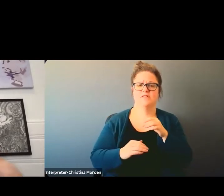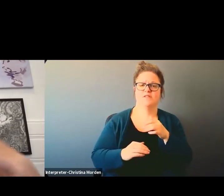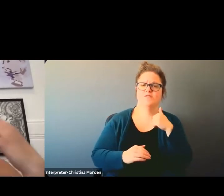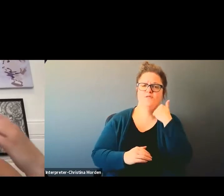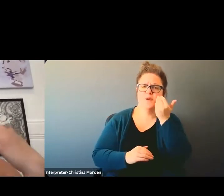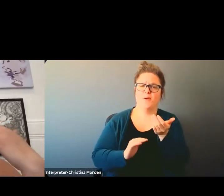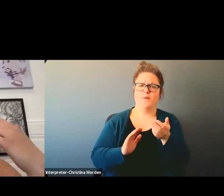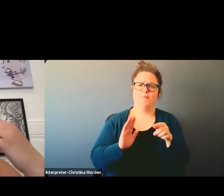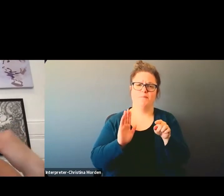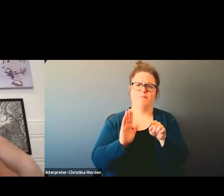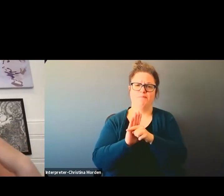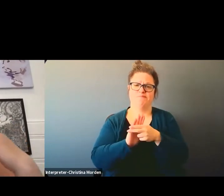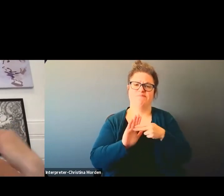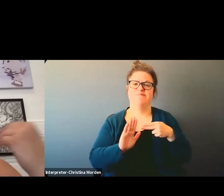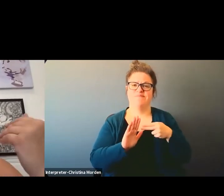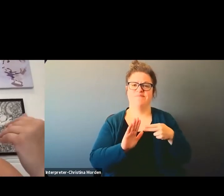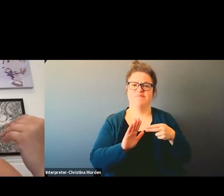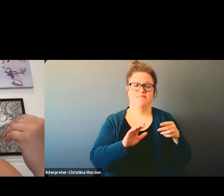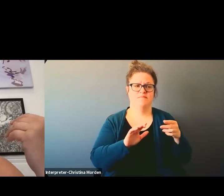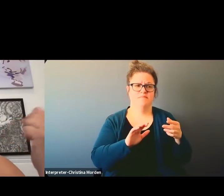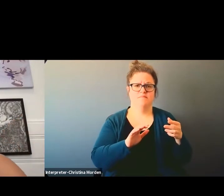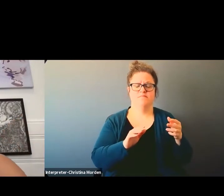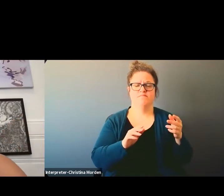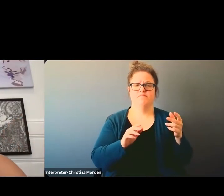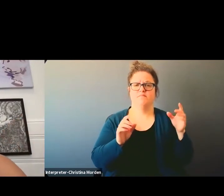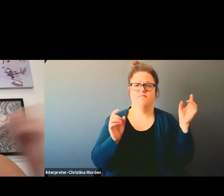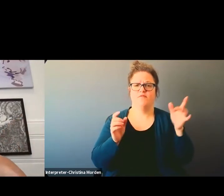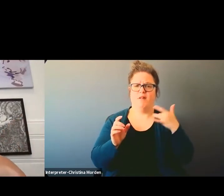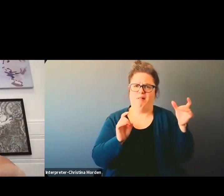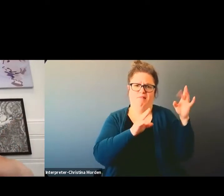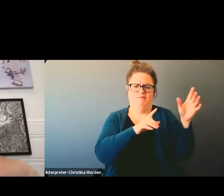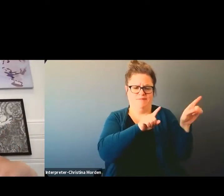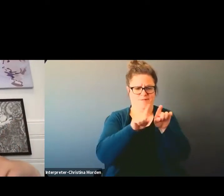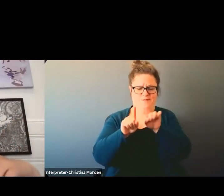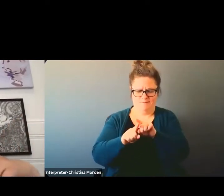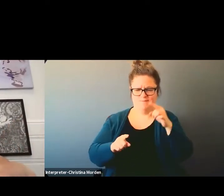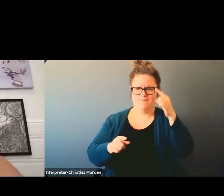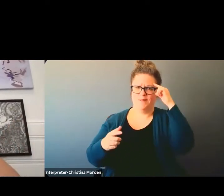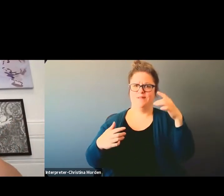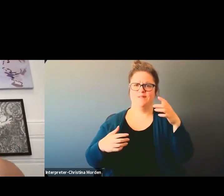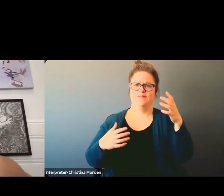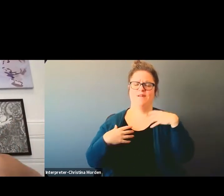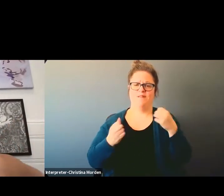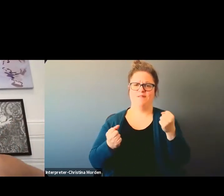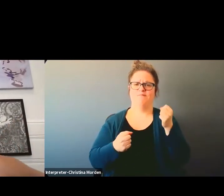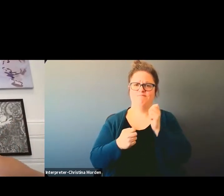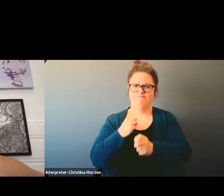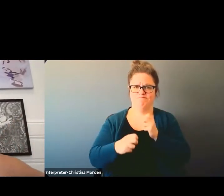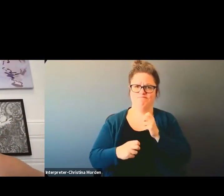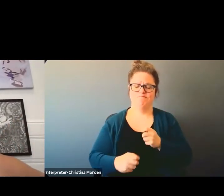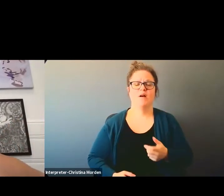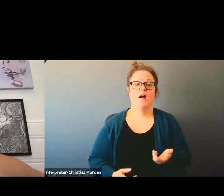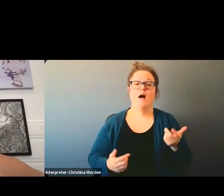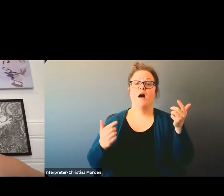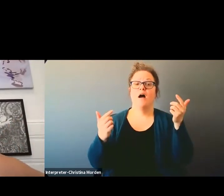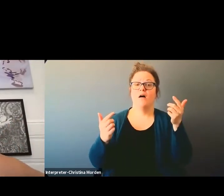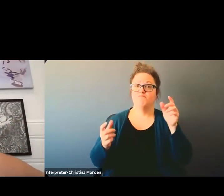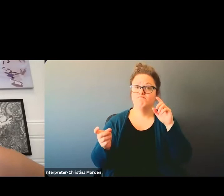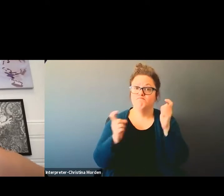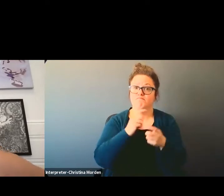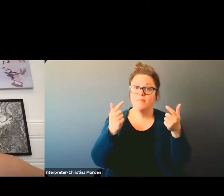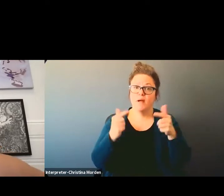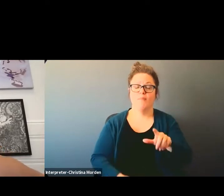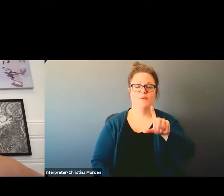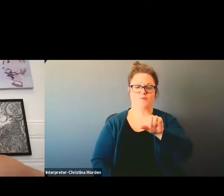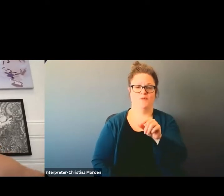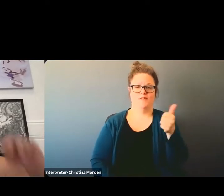almost bad as the mental illness symptoms themselves. Now, this began to change in the 2010s when I got a job